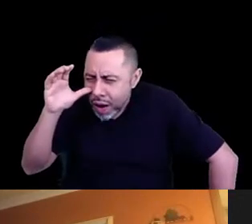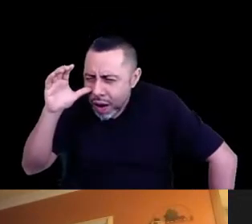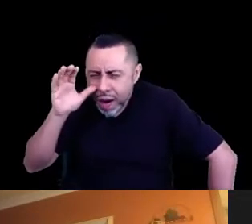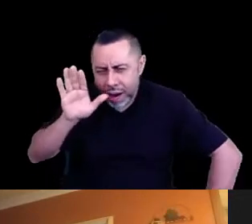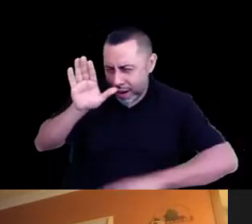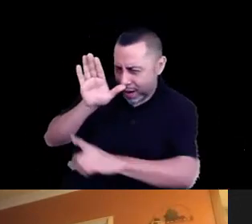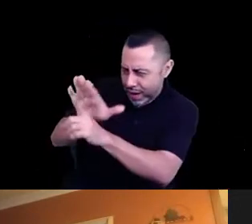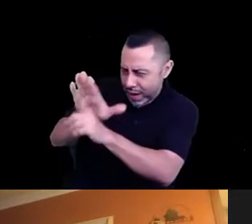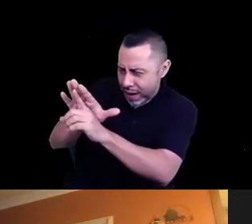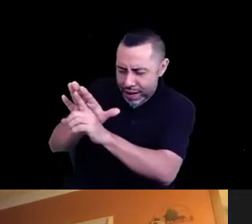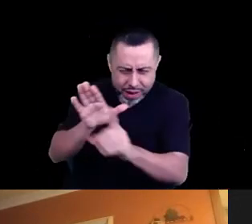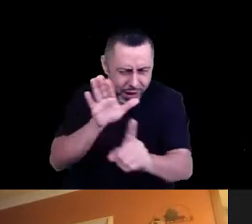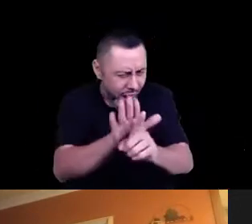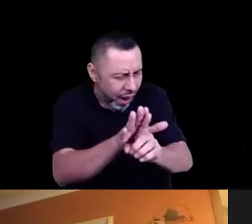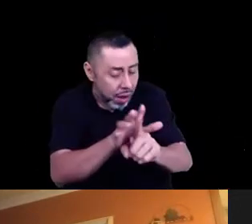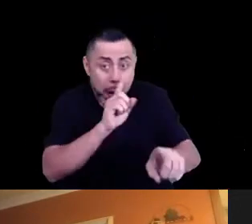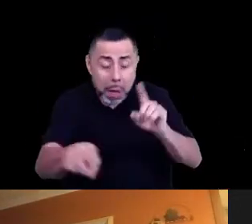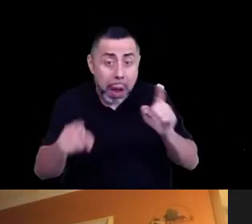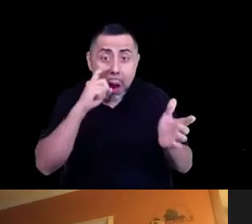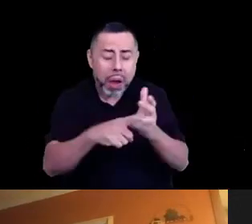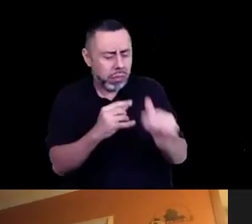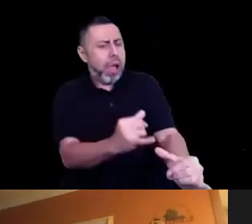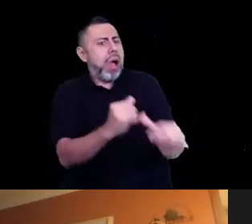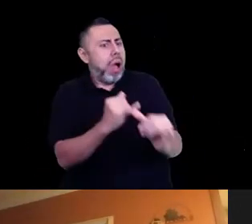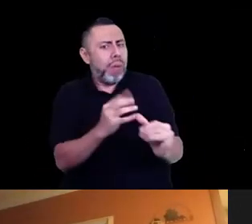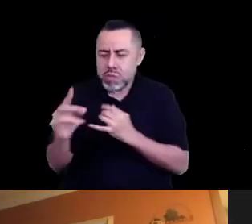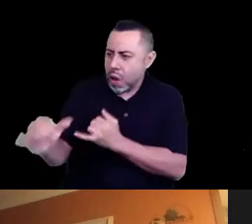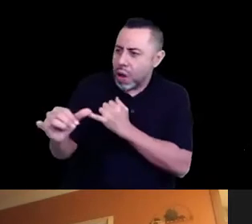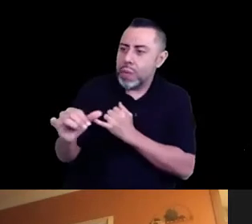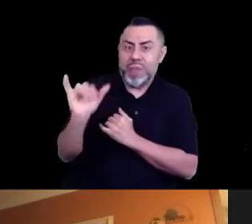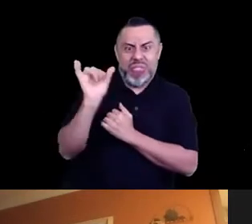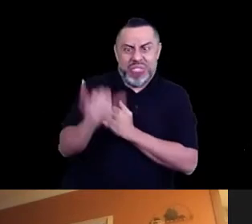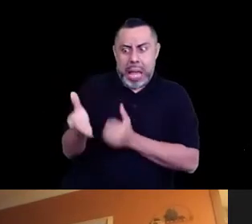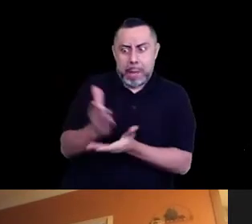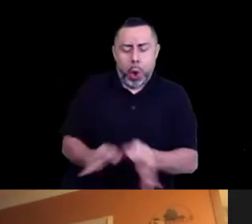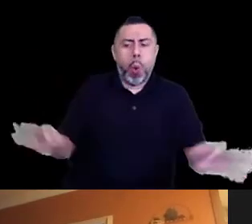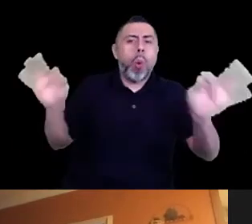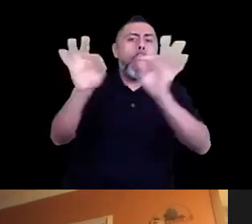things that we have, is just so important. So I'm glad that you appreciated the comments.